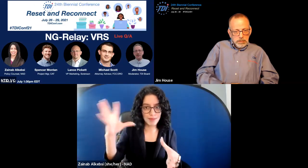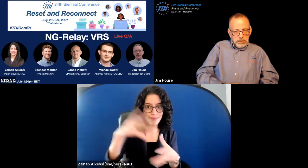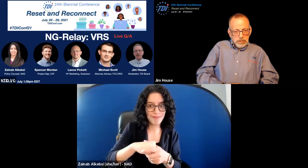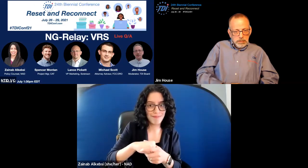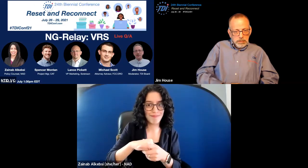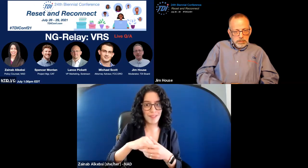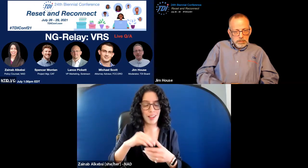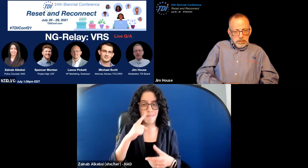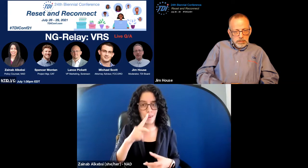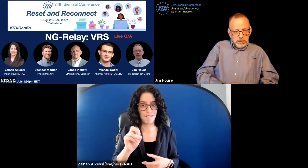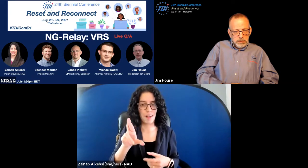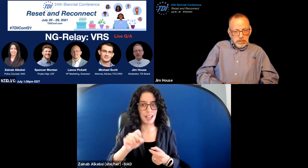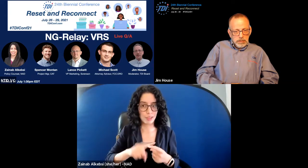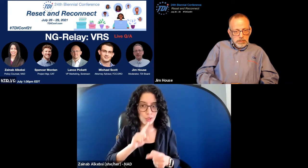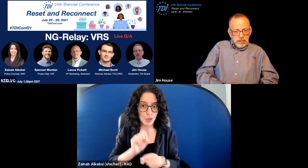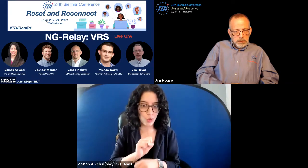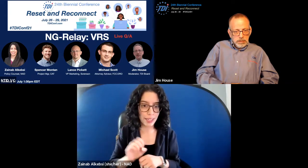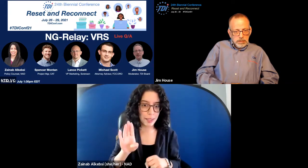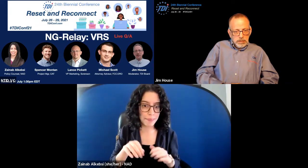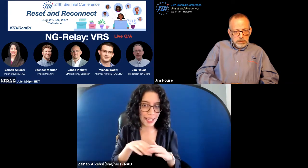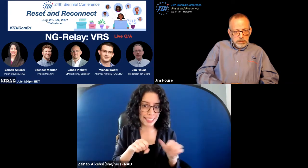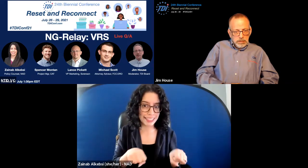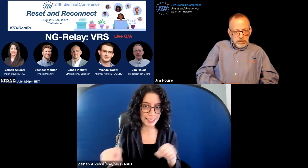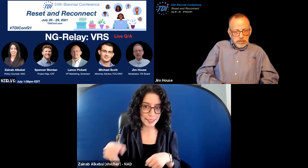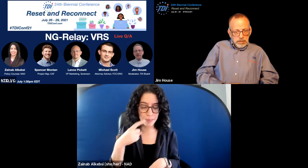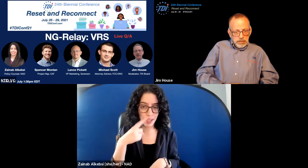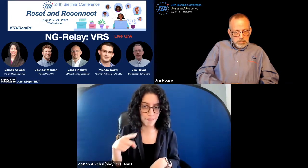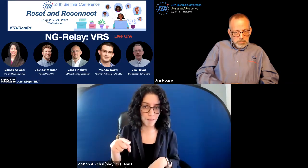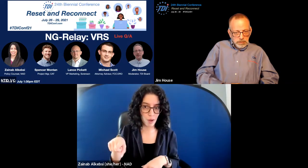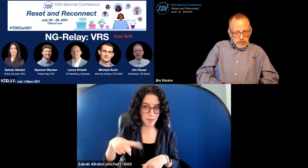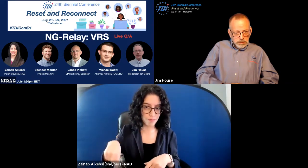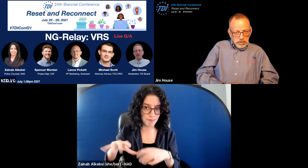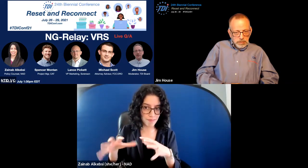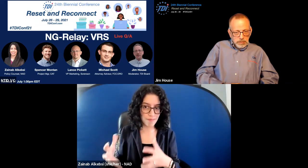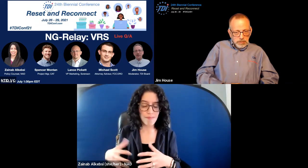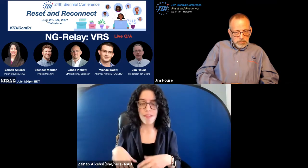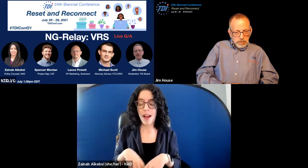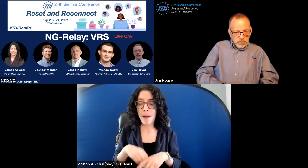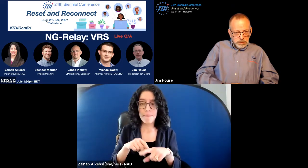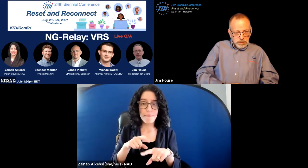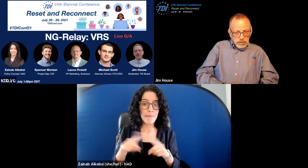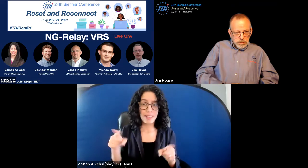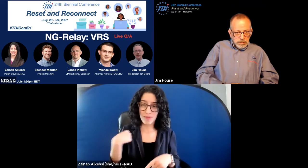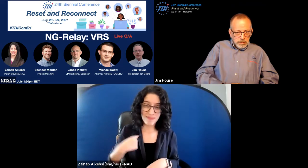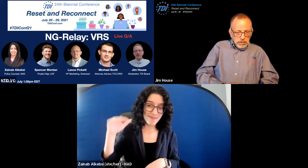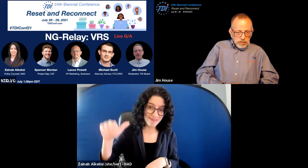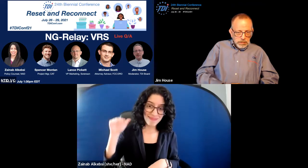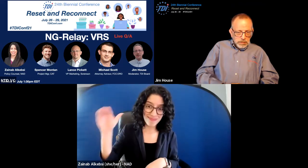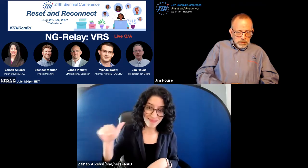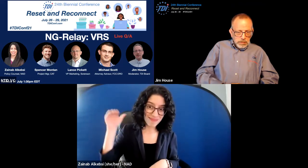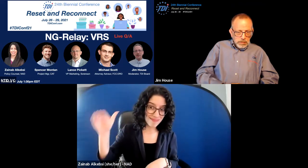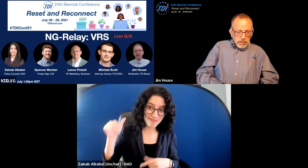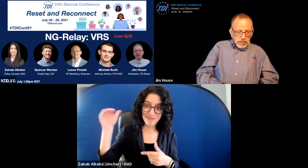So their mobile restrictions sometimes make it harder for the interpreter to understand. And so that's why we need to have a deaf interpreter there so that they